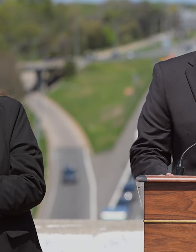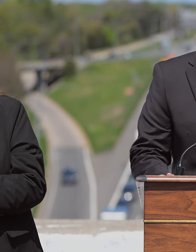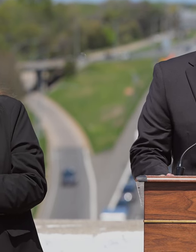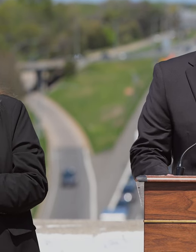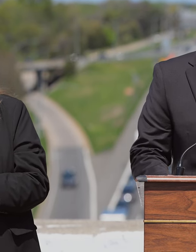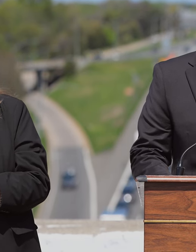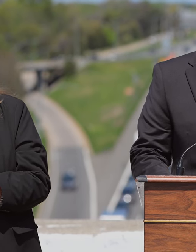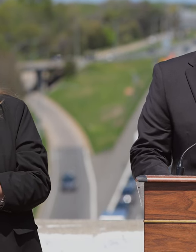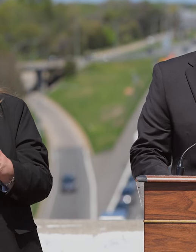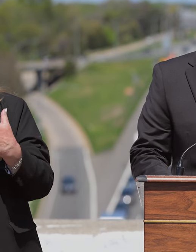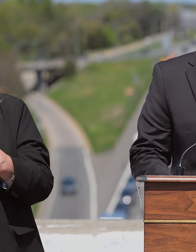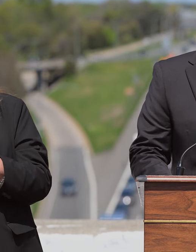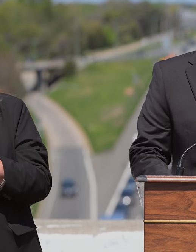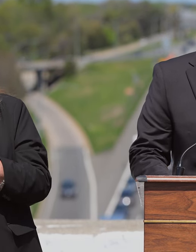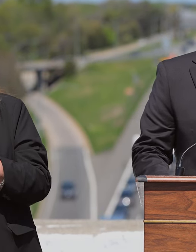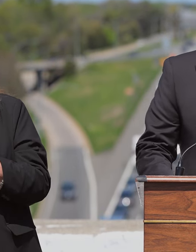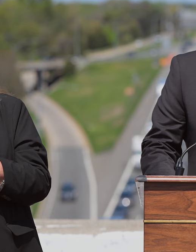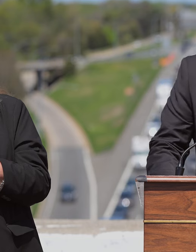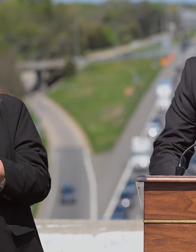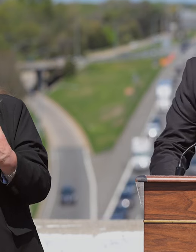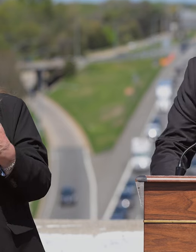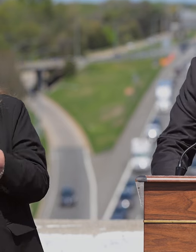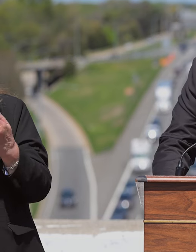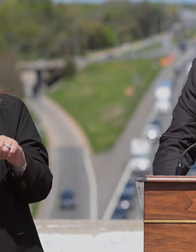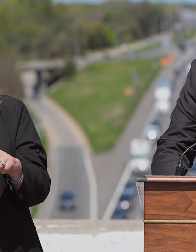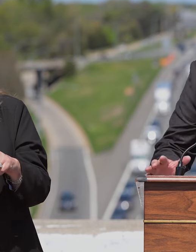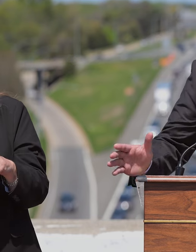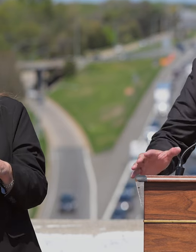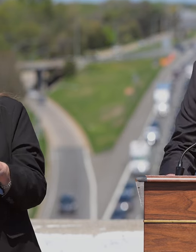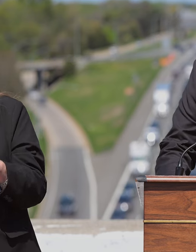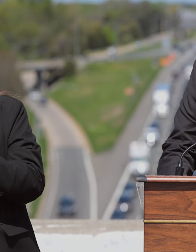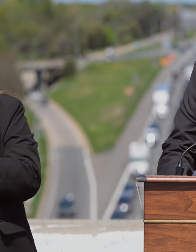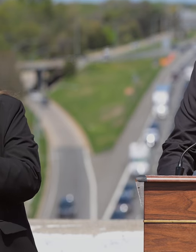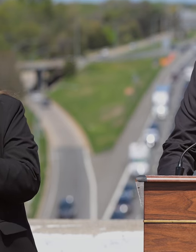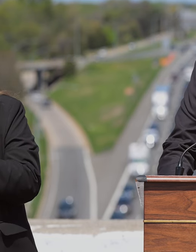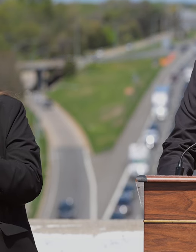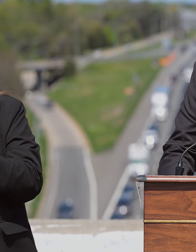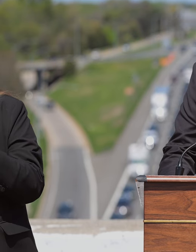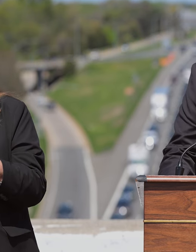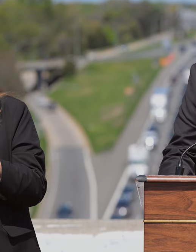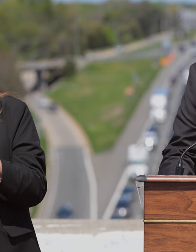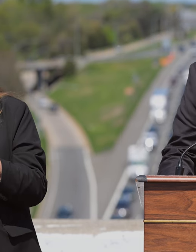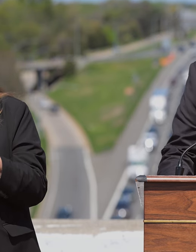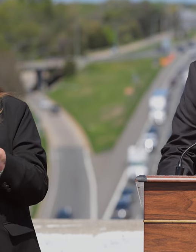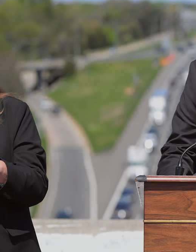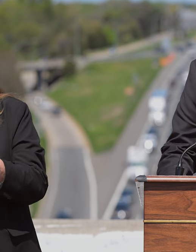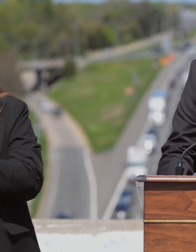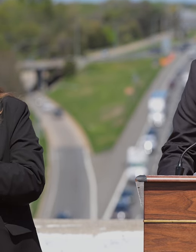as sad as the March 22nd crash was, we worked with our partners. We were able to get